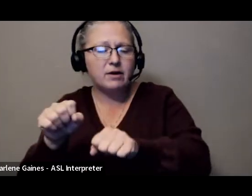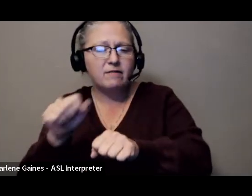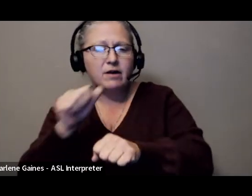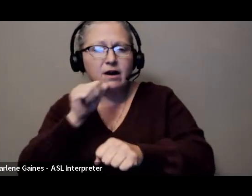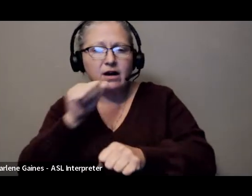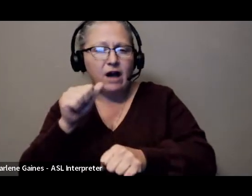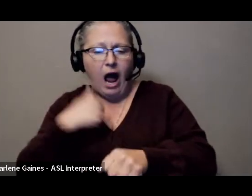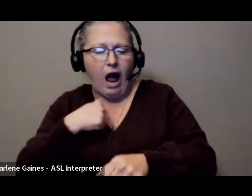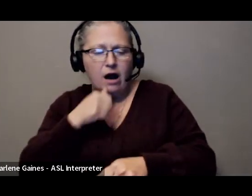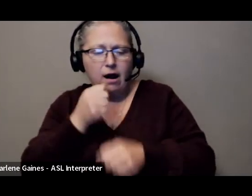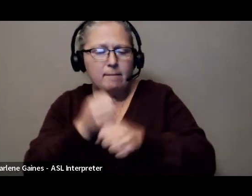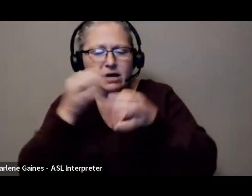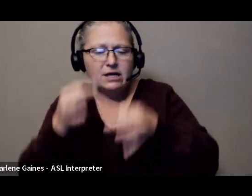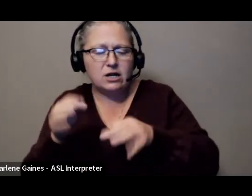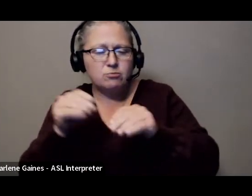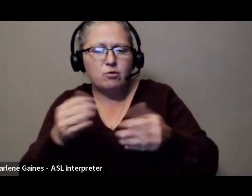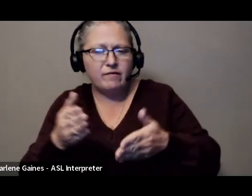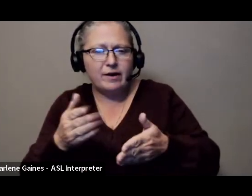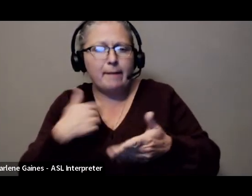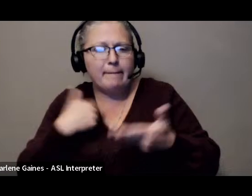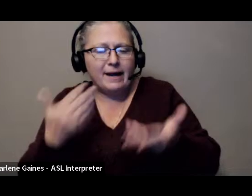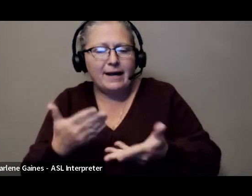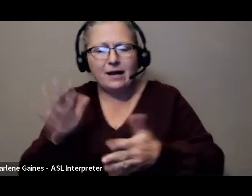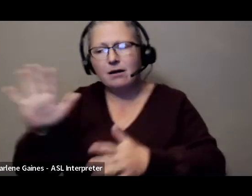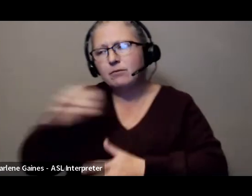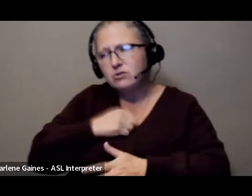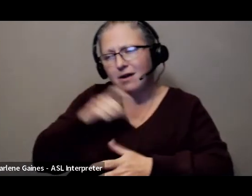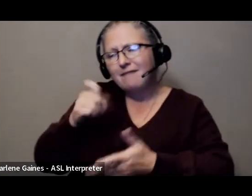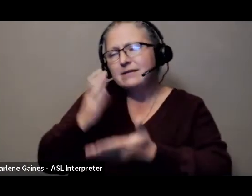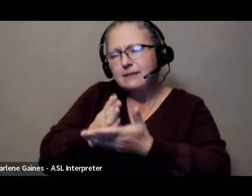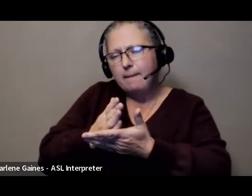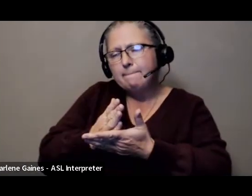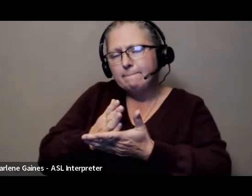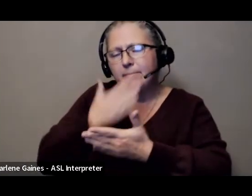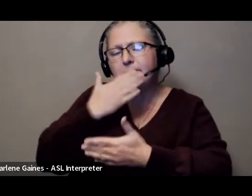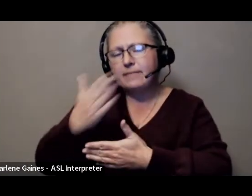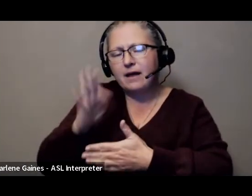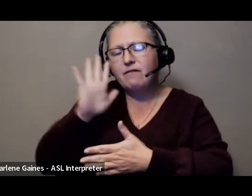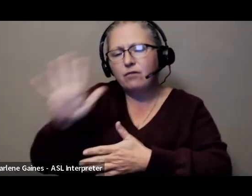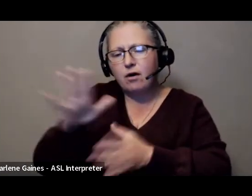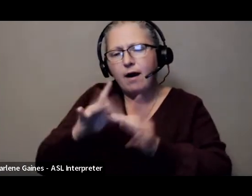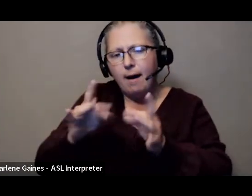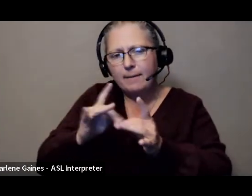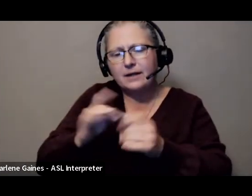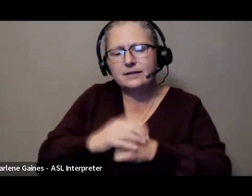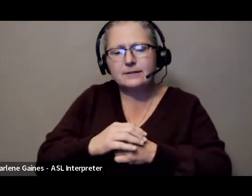choose to be here, and here Okay, I am. Okay, we need to stop. Thank you for your comment.